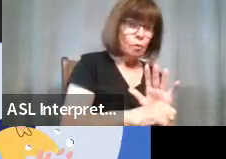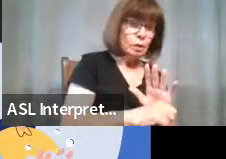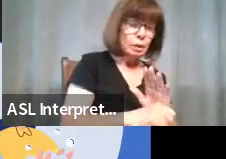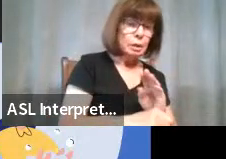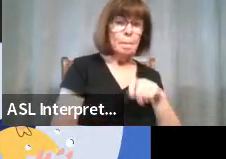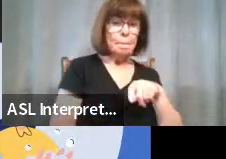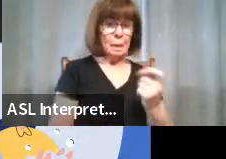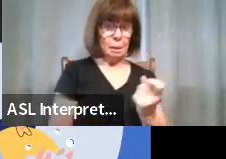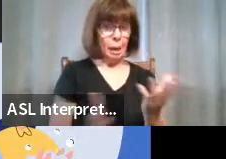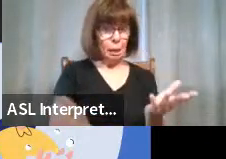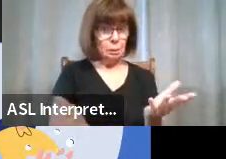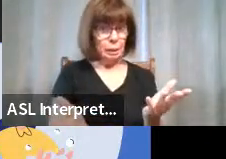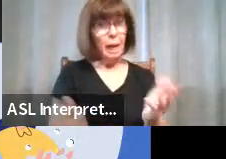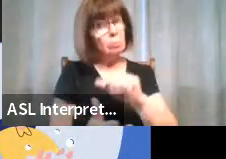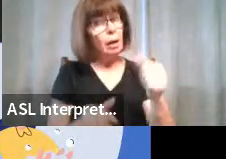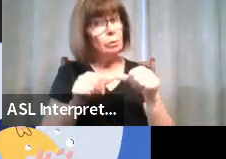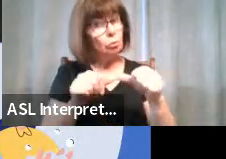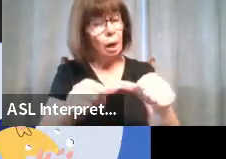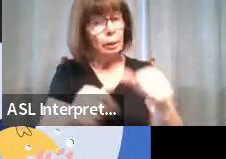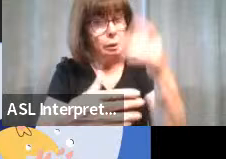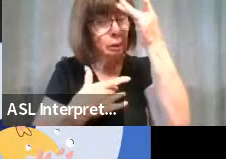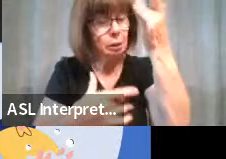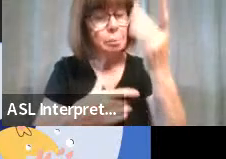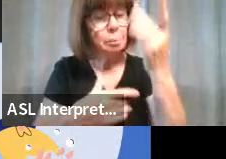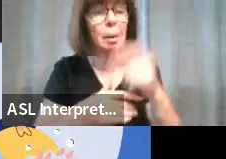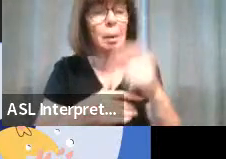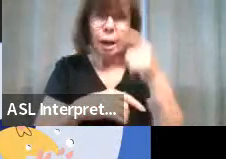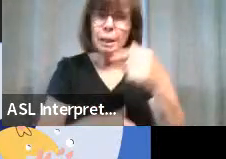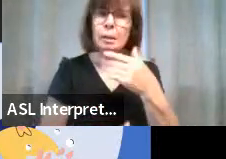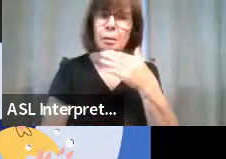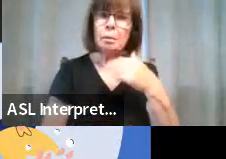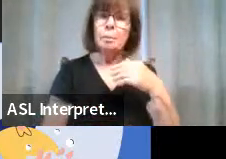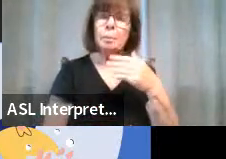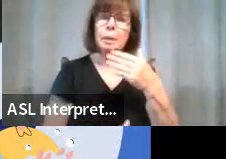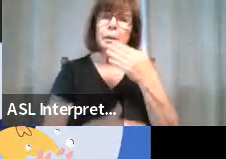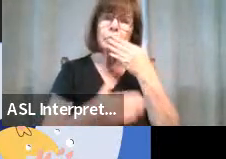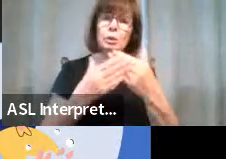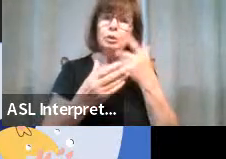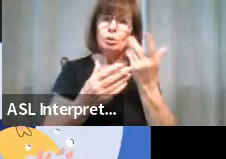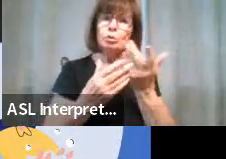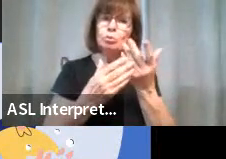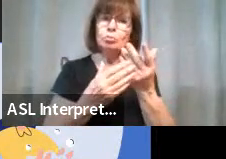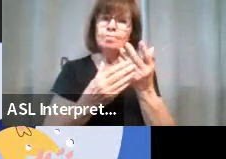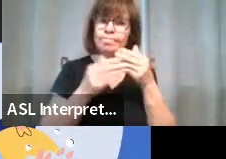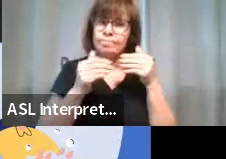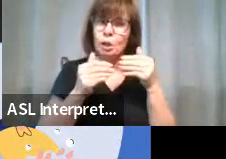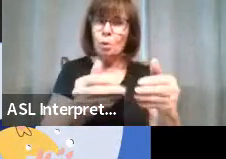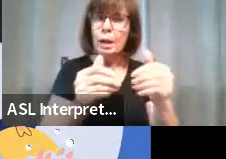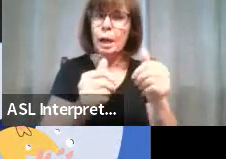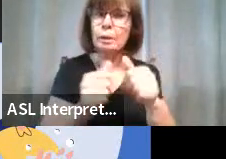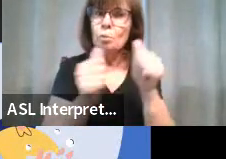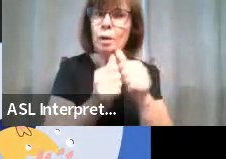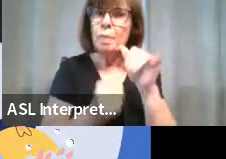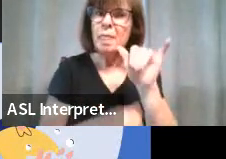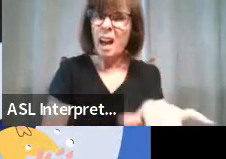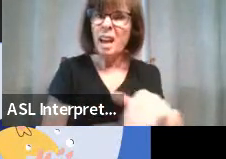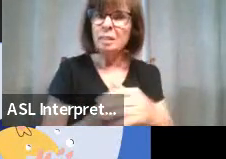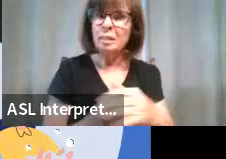but I think it would behoove us to get ahead of the curve in that regard. Thanks,